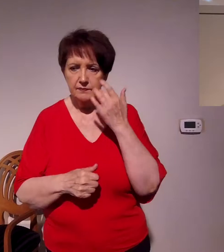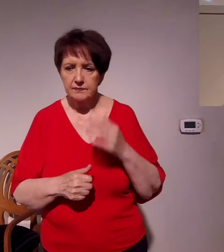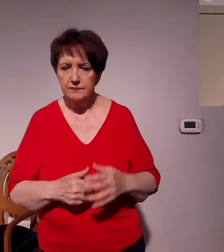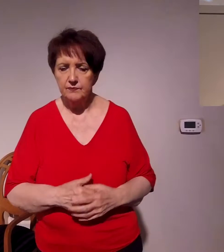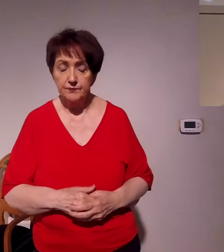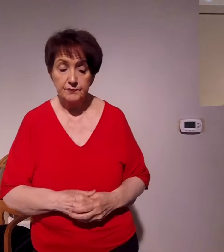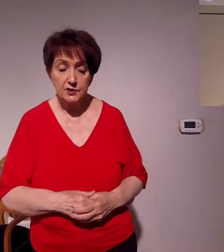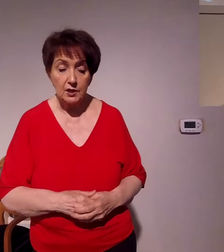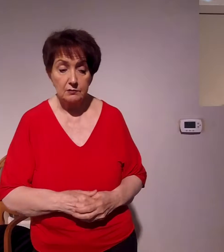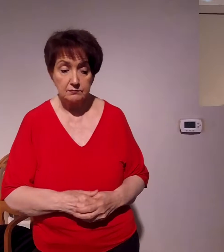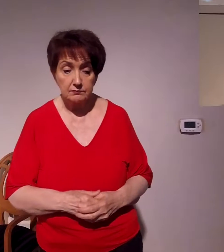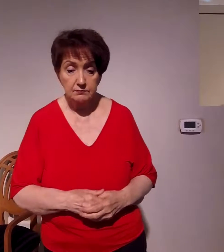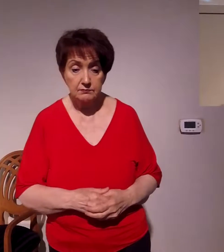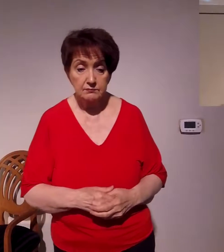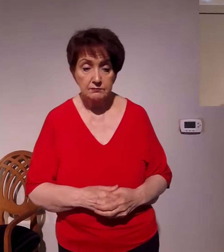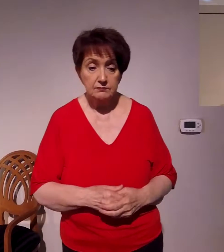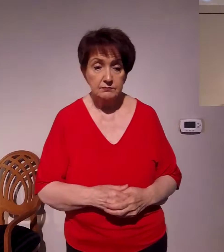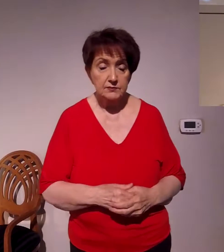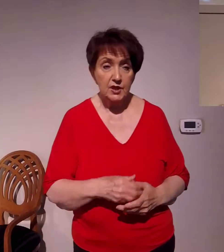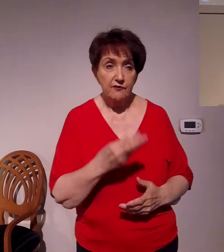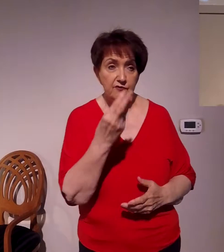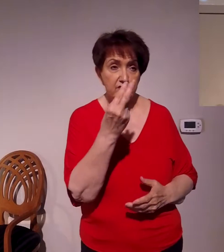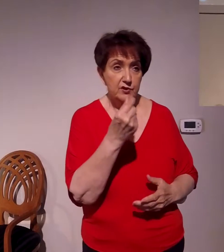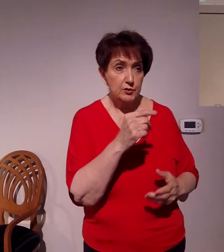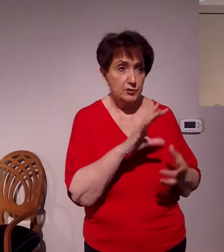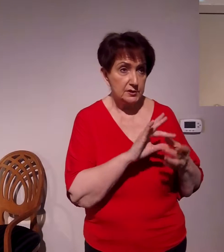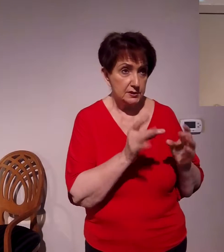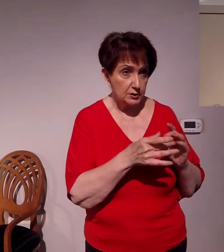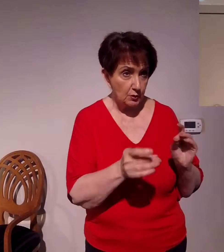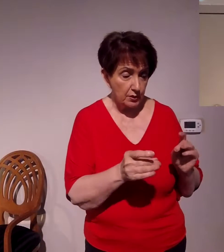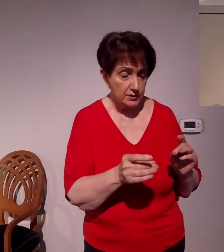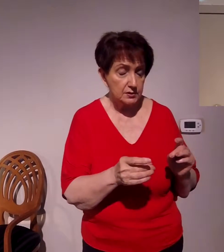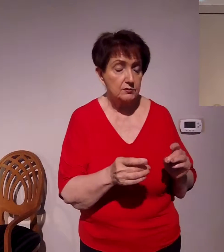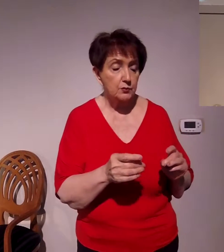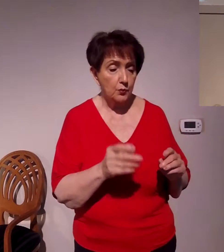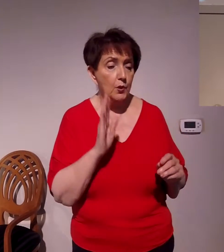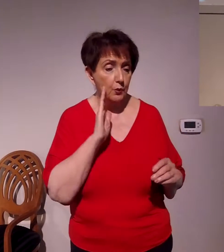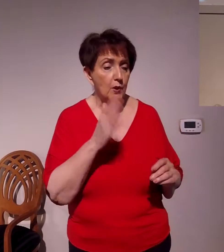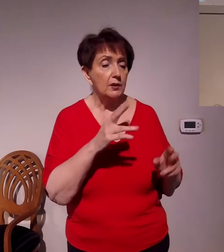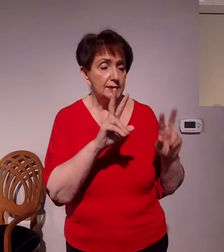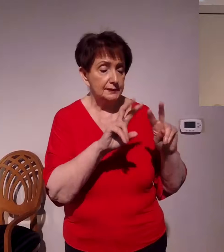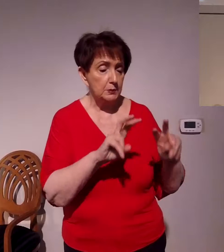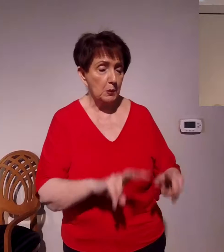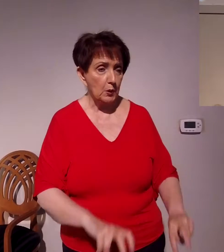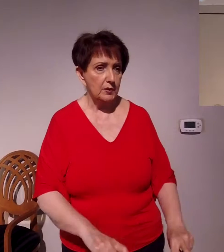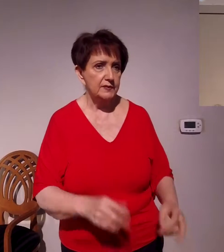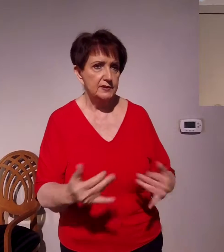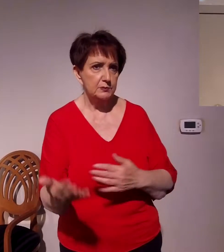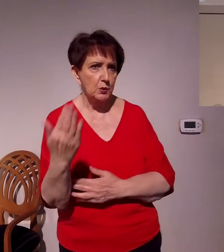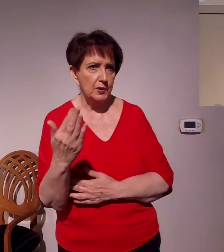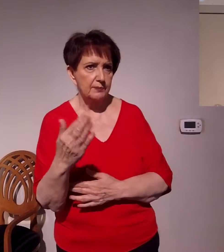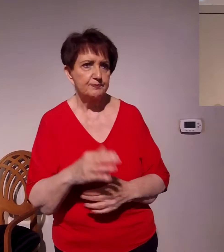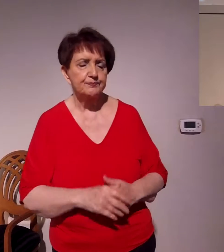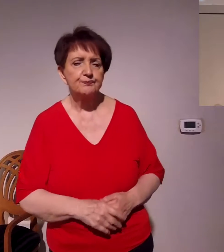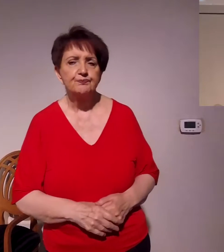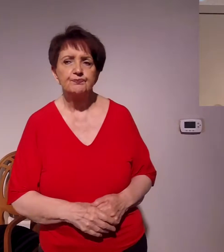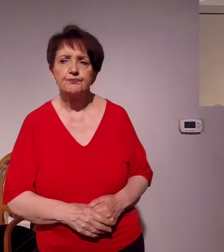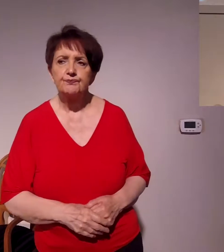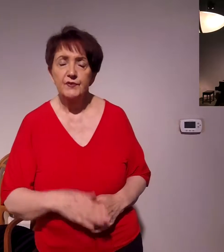to explore a few parables. Are you willing to go on this exploration with me this morning? Yep. Okay,